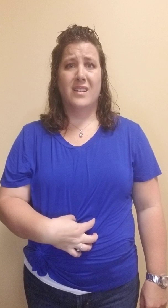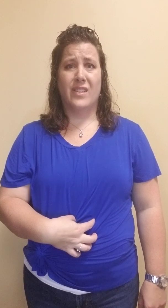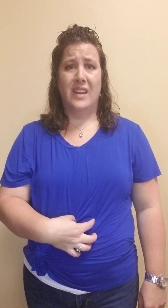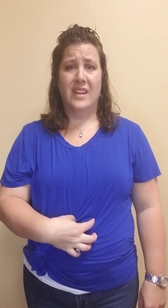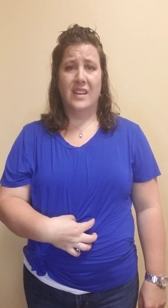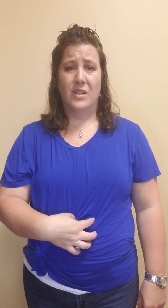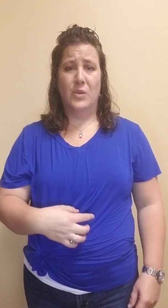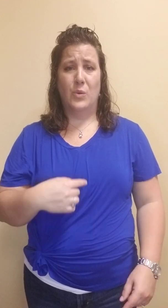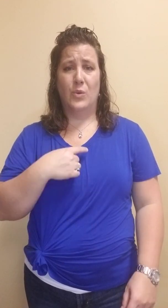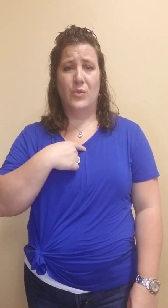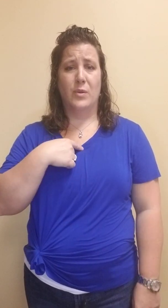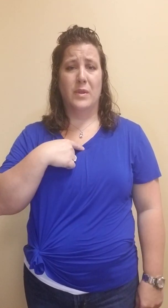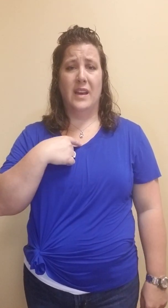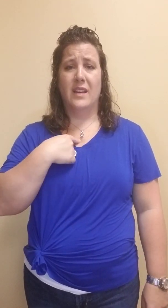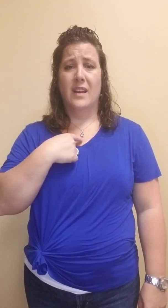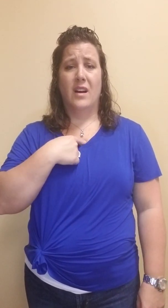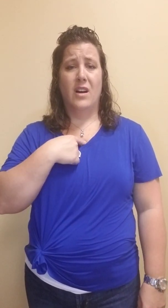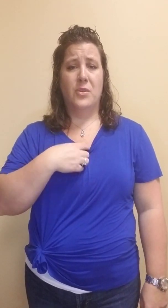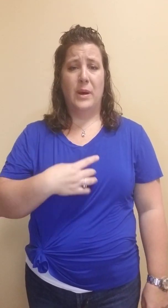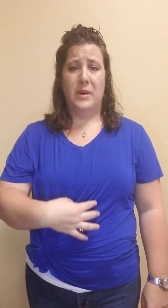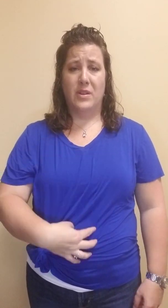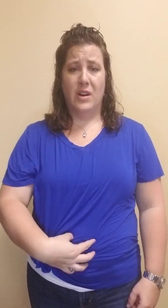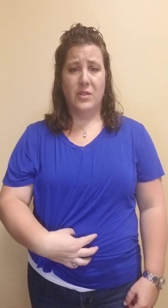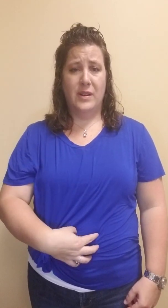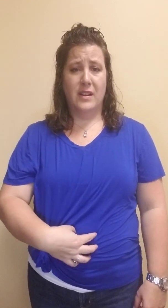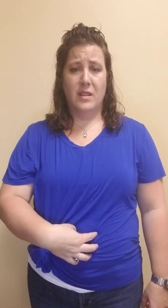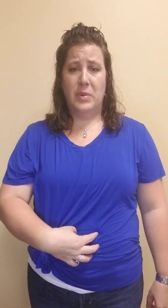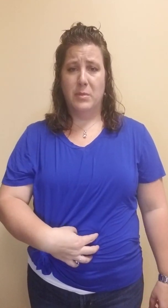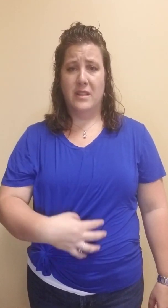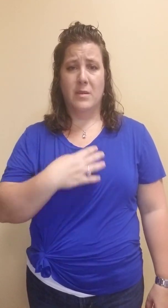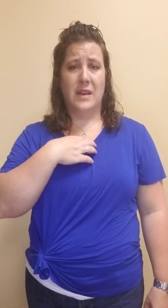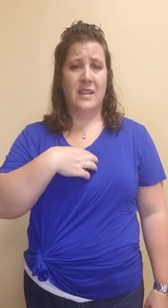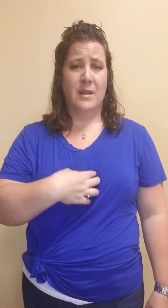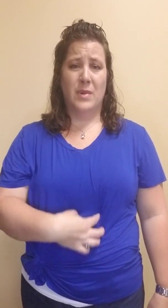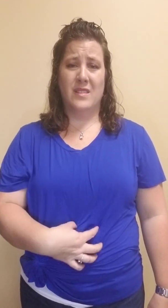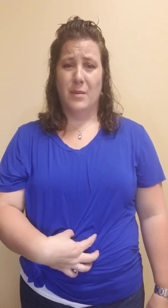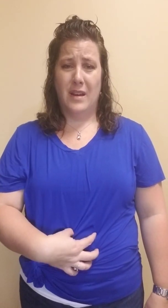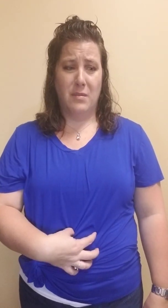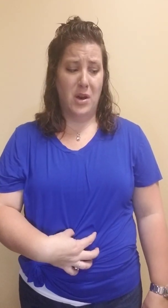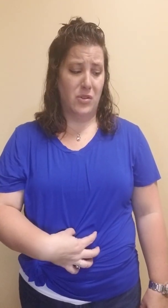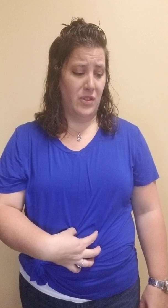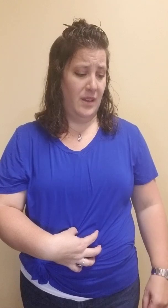Hungry. Ooh, from like all the way up here, all the way down in the pit of my stomach, I'm hungry.